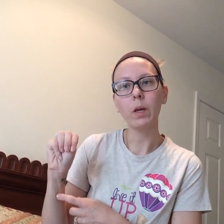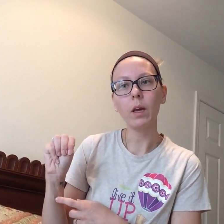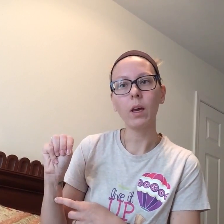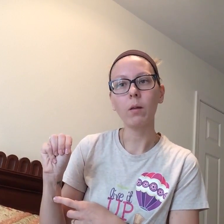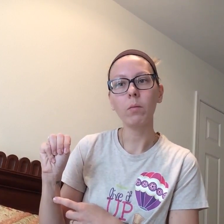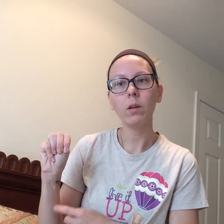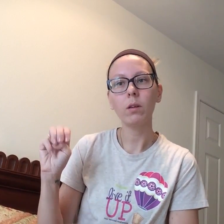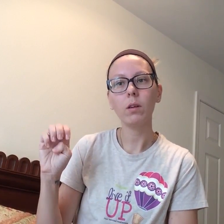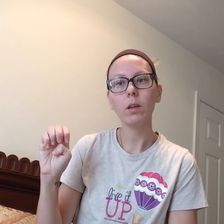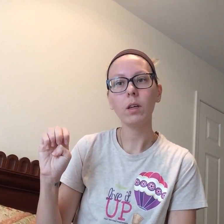be